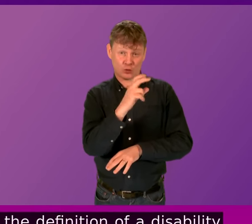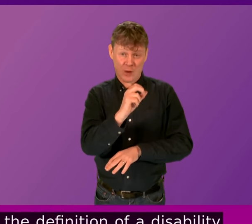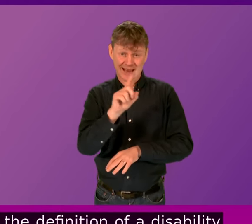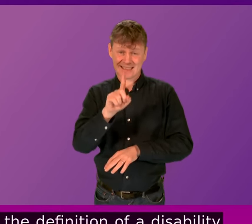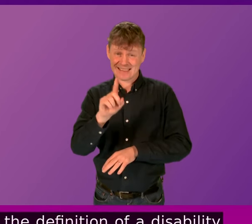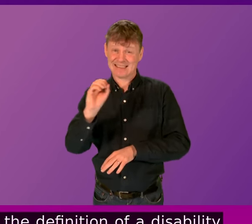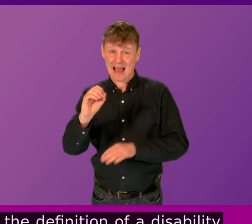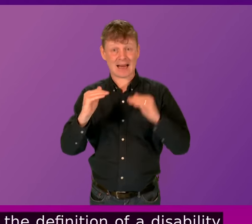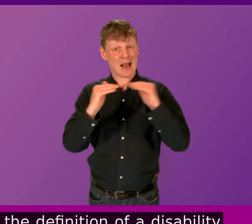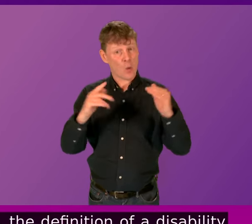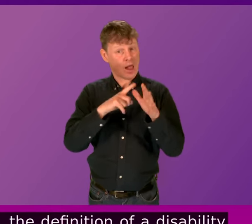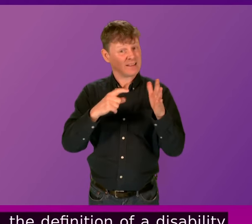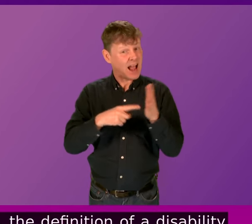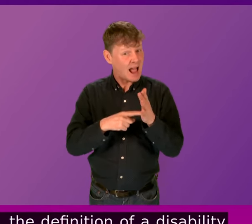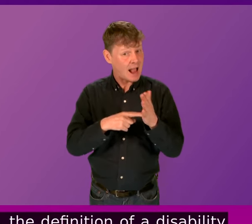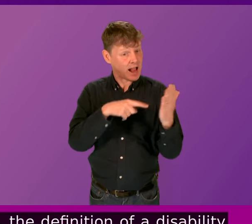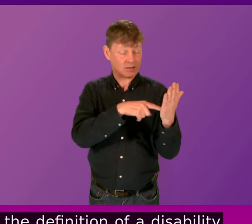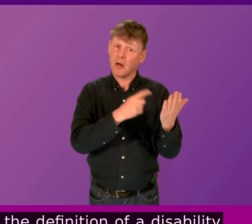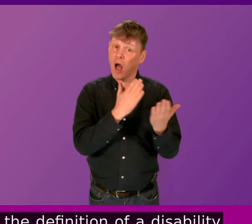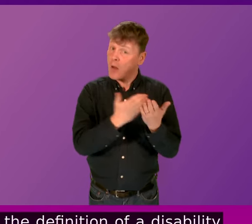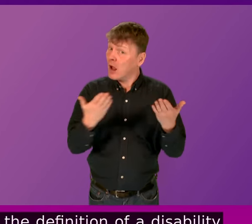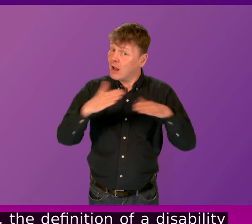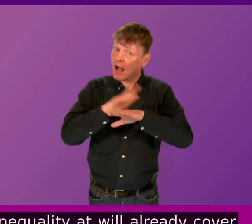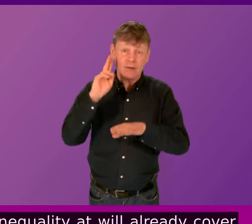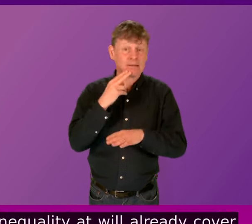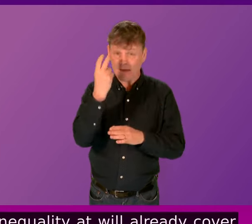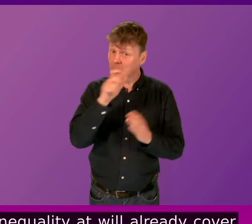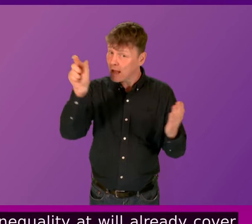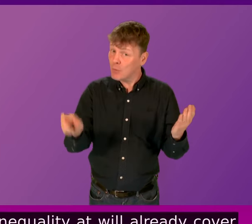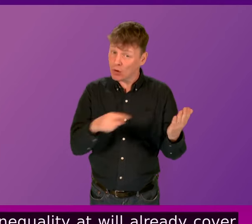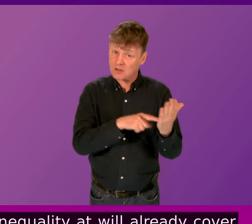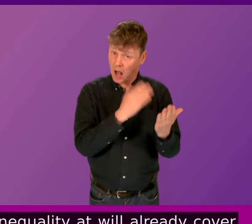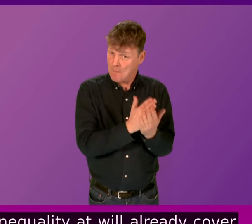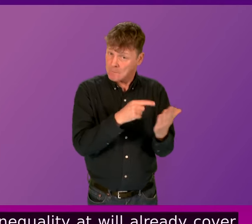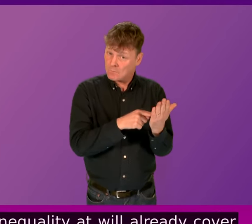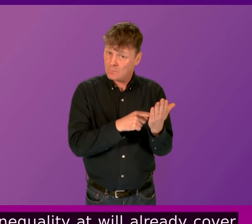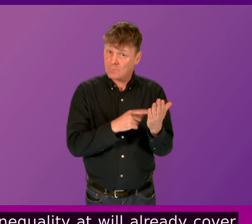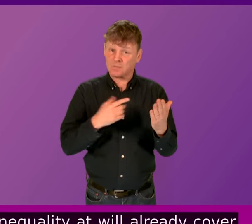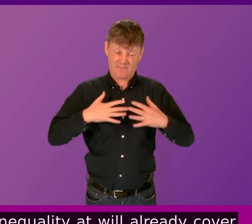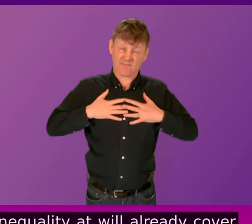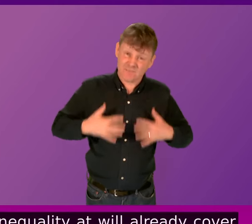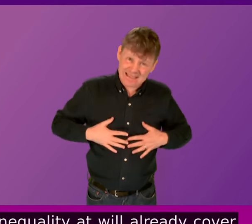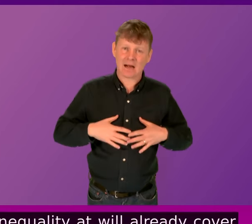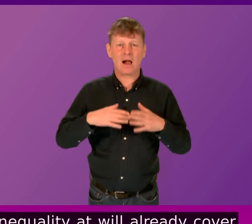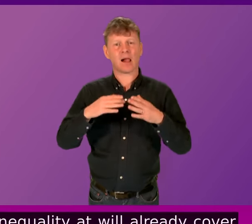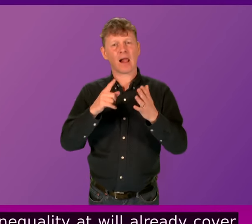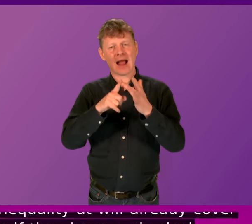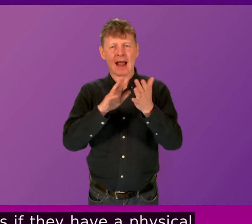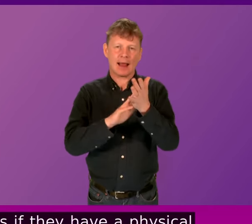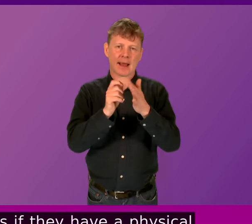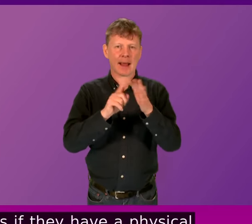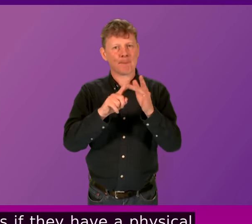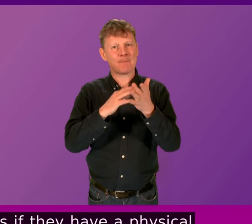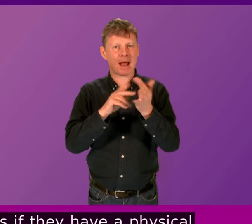will already cover a person with deafblindness if they have a physical impairment which has a substantial and long-term